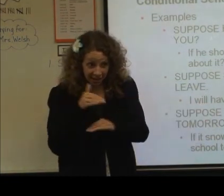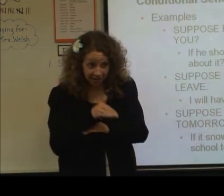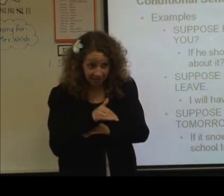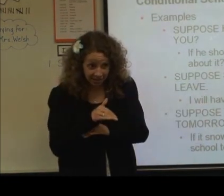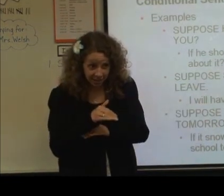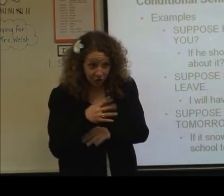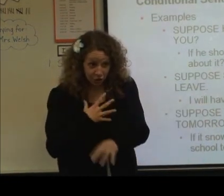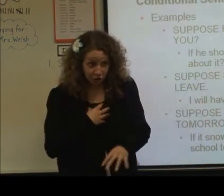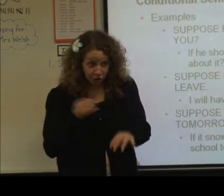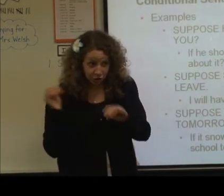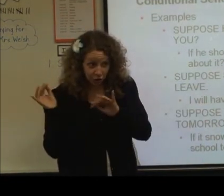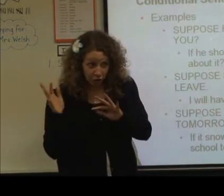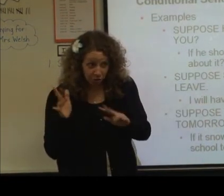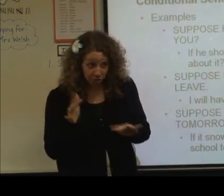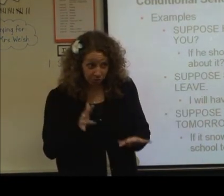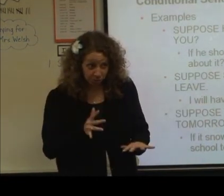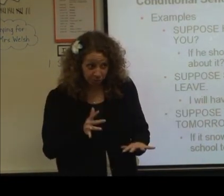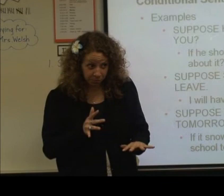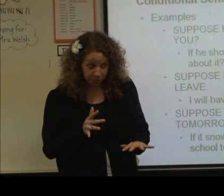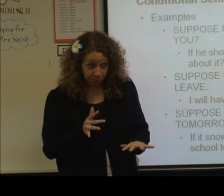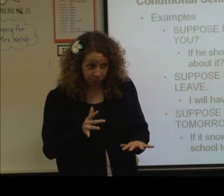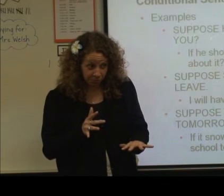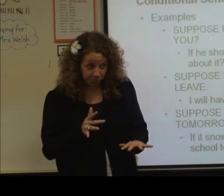Tonight, snow.